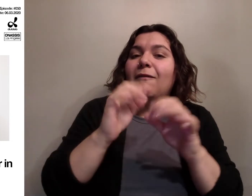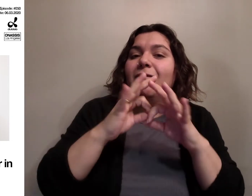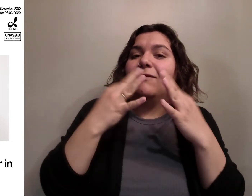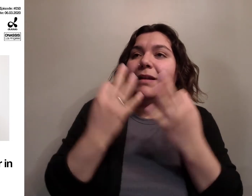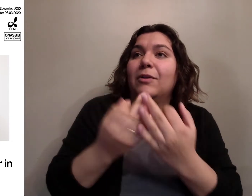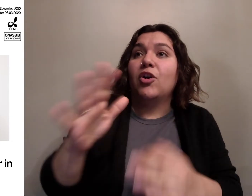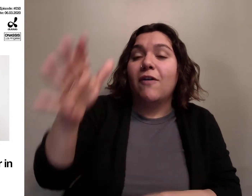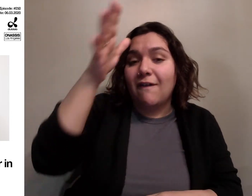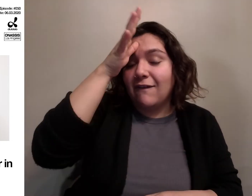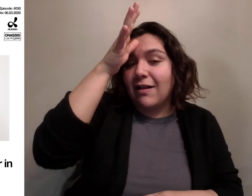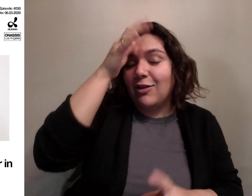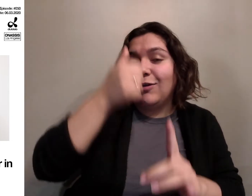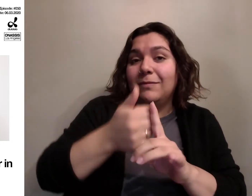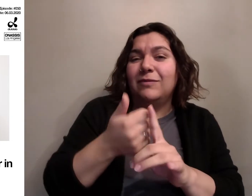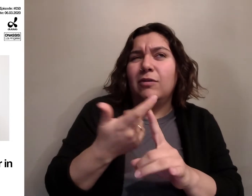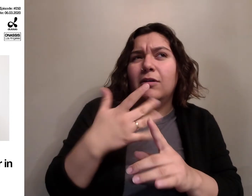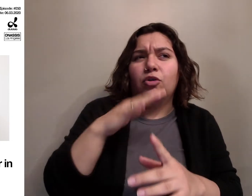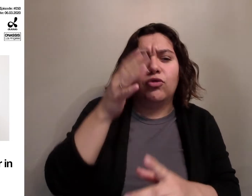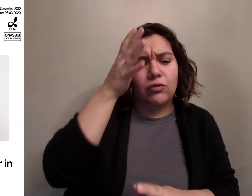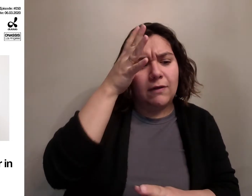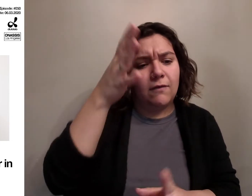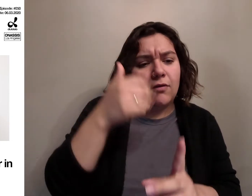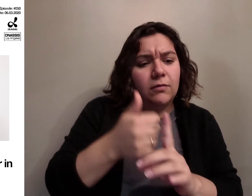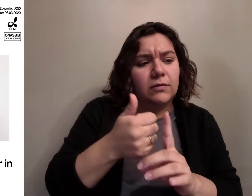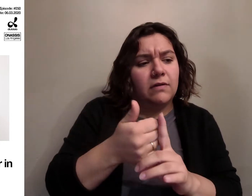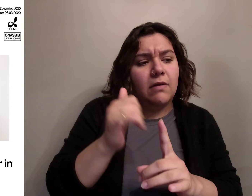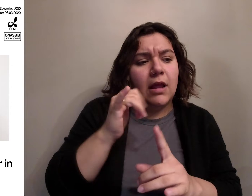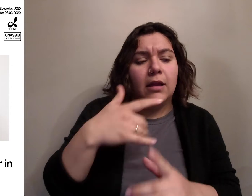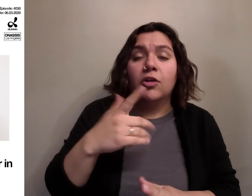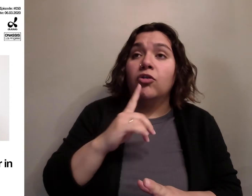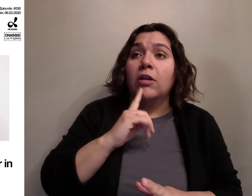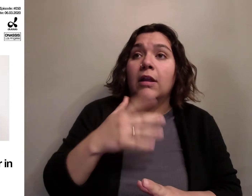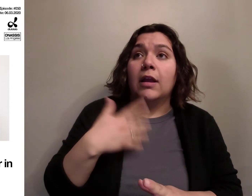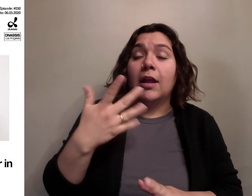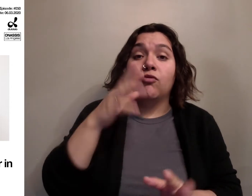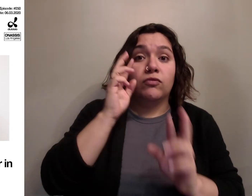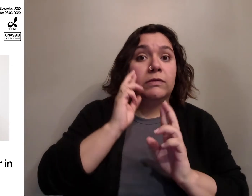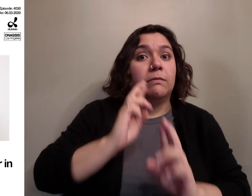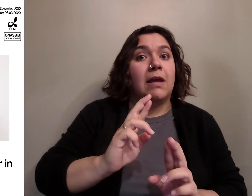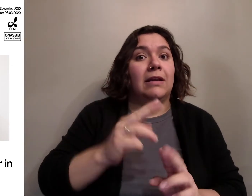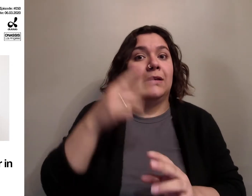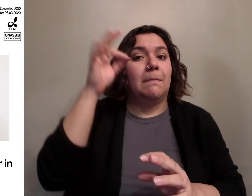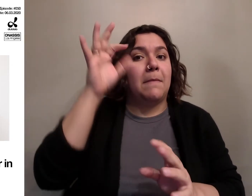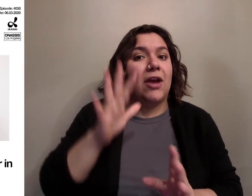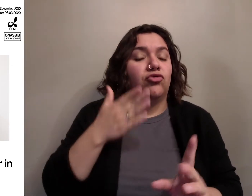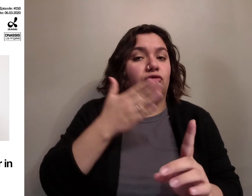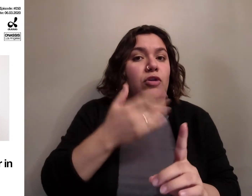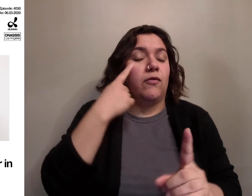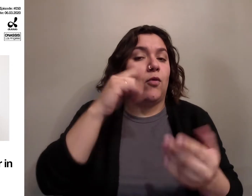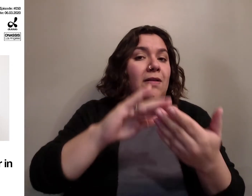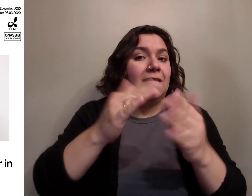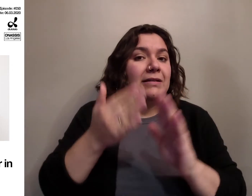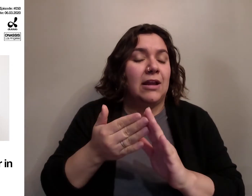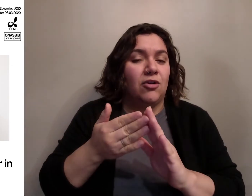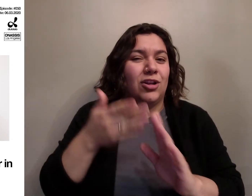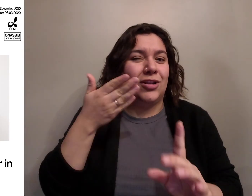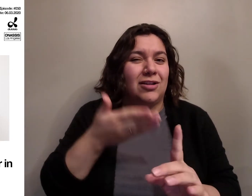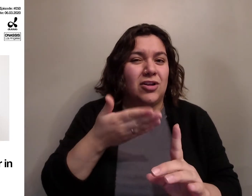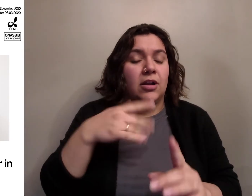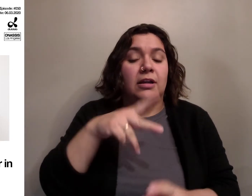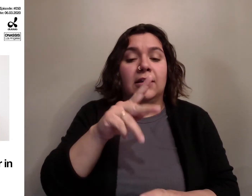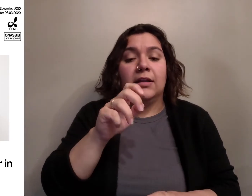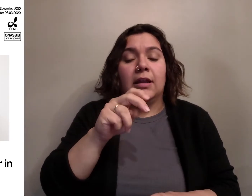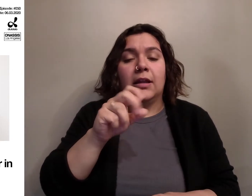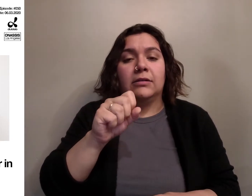spend time with their family. And her father is like, or her grandfather is like a very